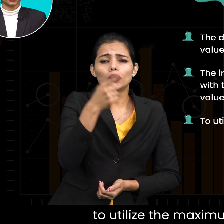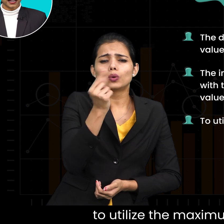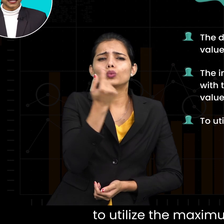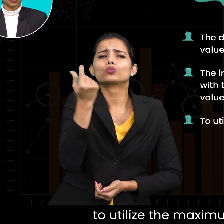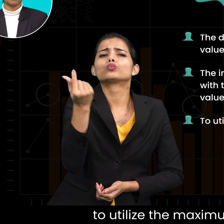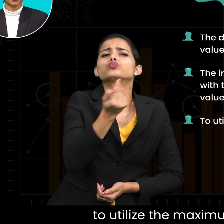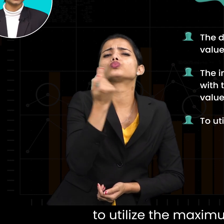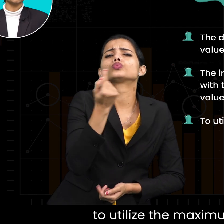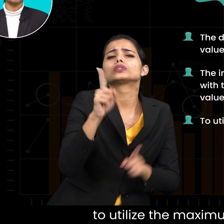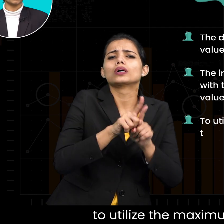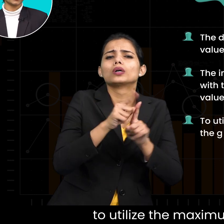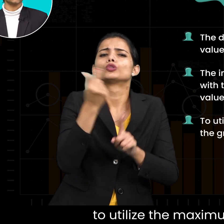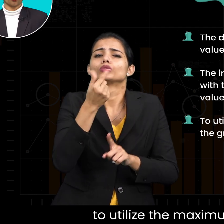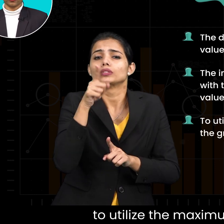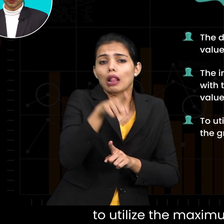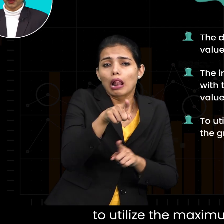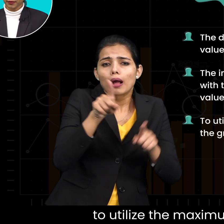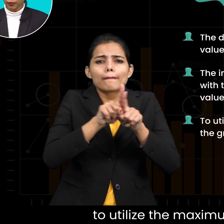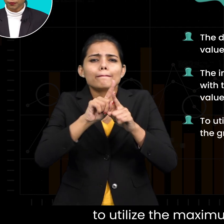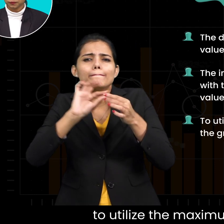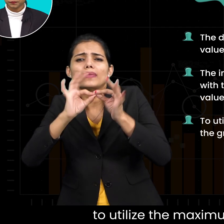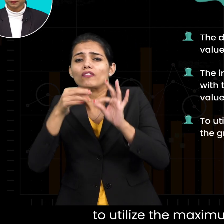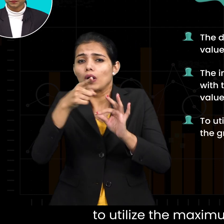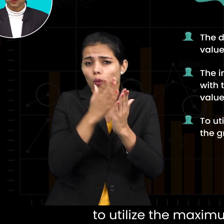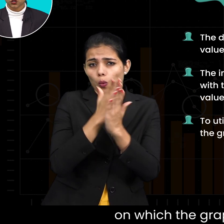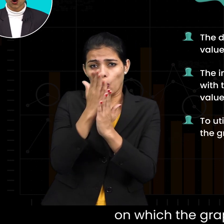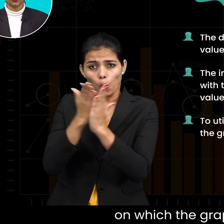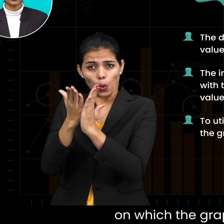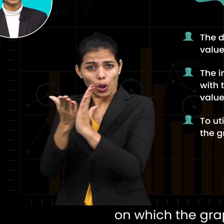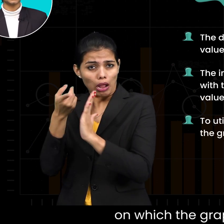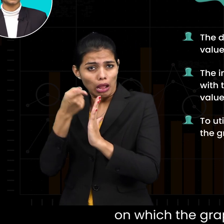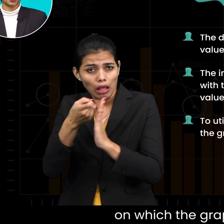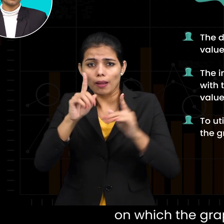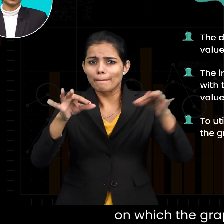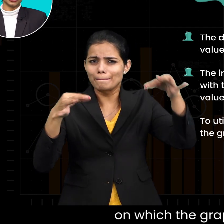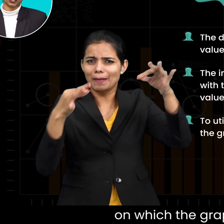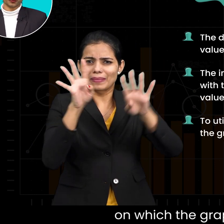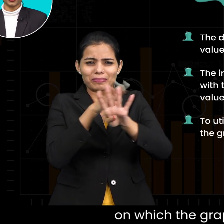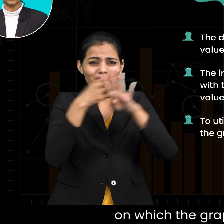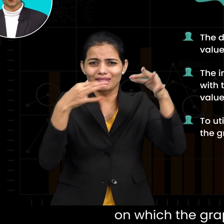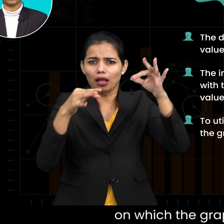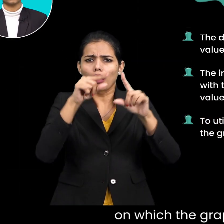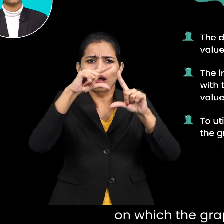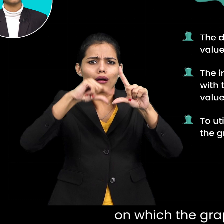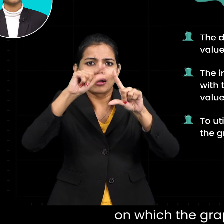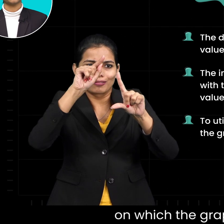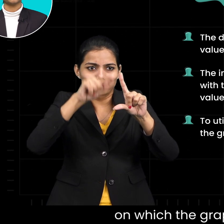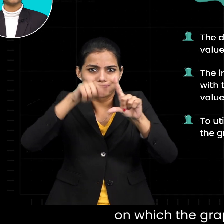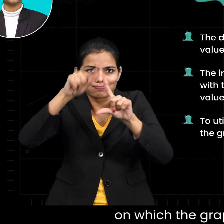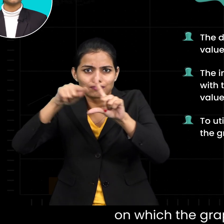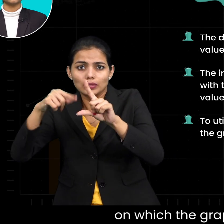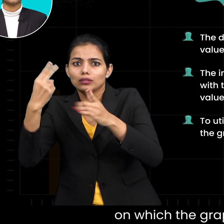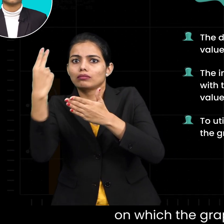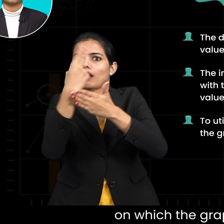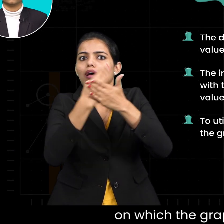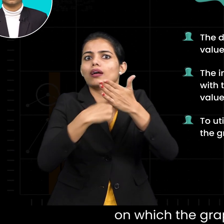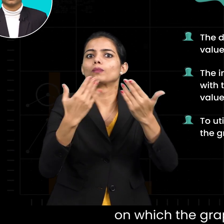To utilize the maximum part of the paper on which the graph is to be drawn.